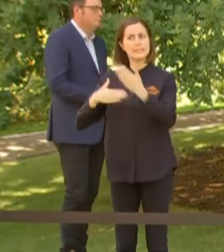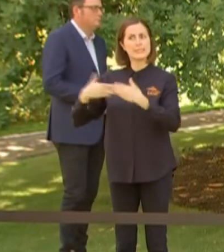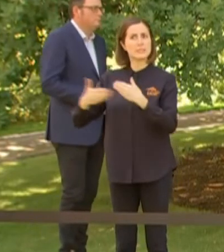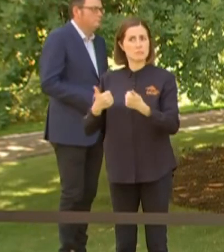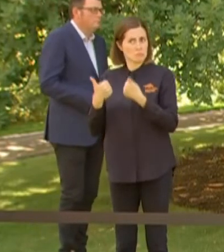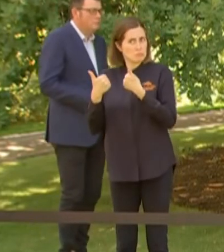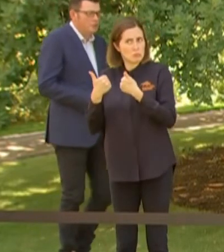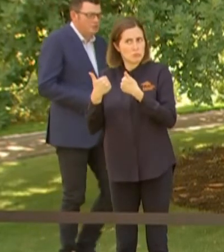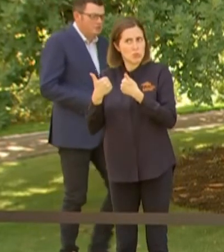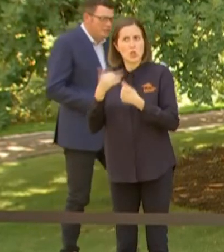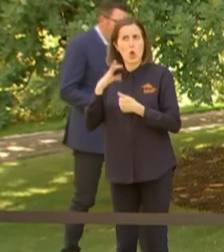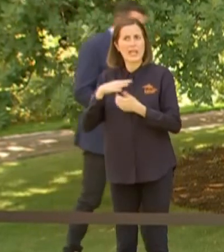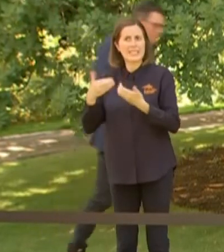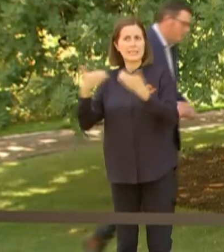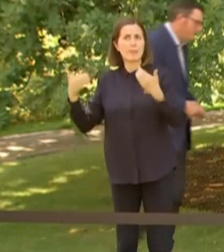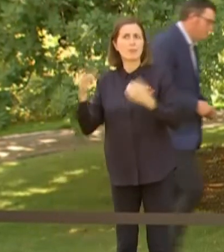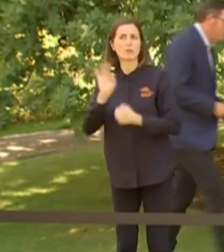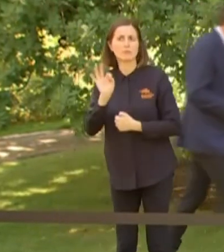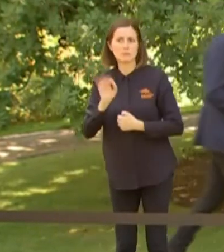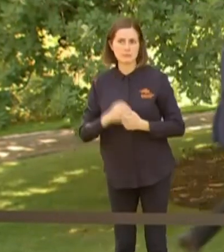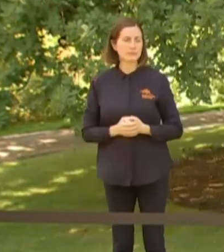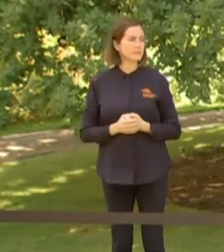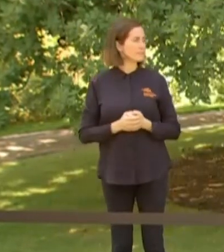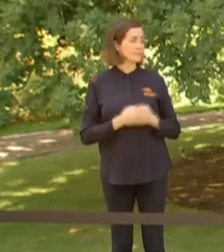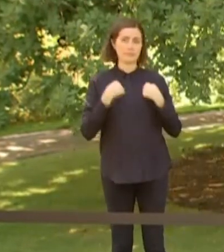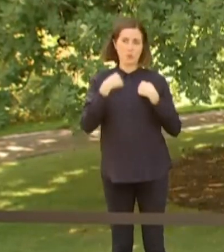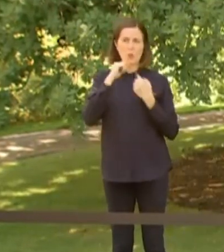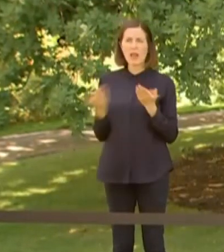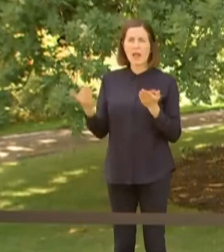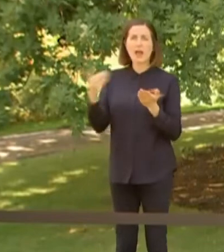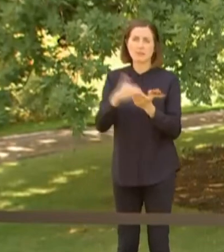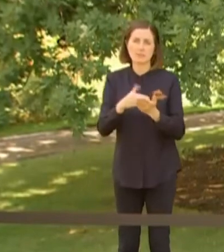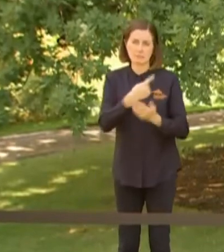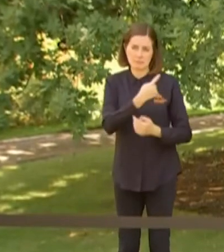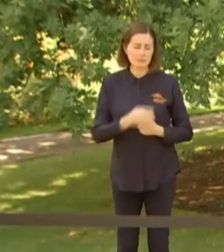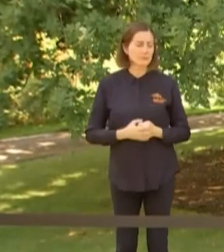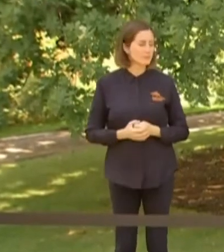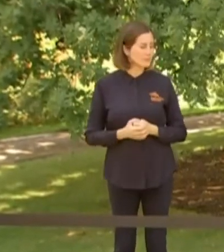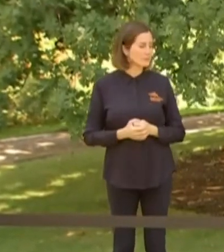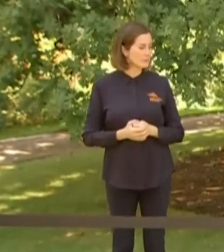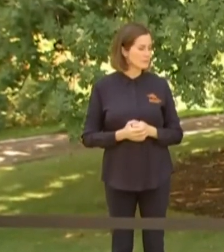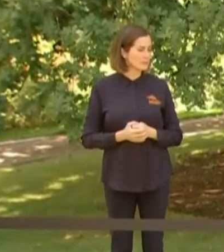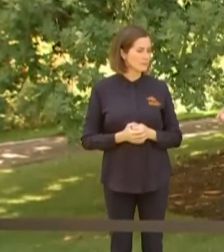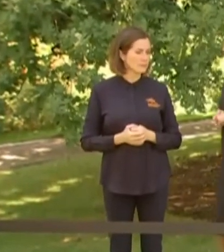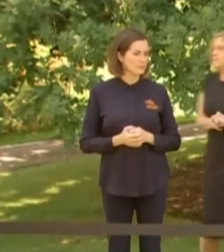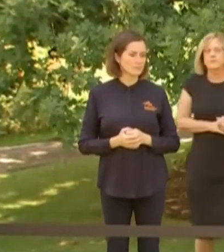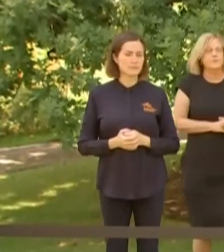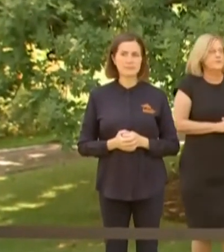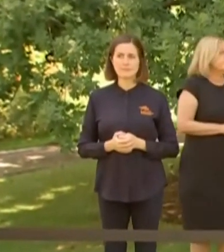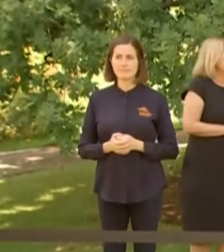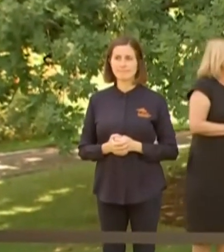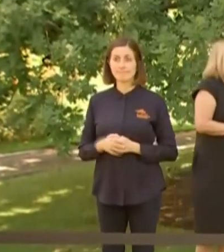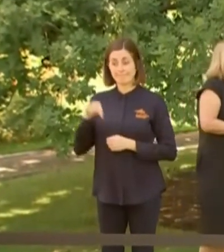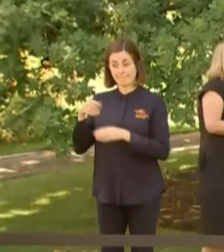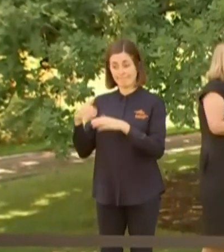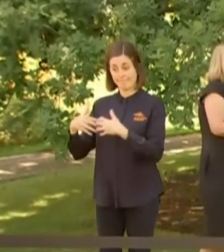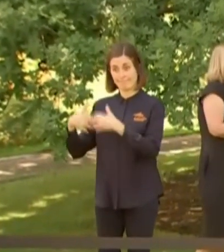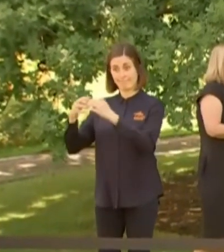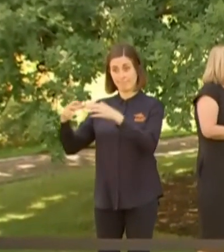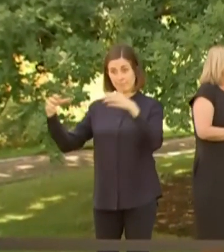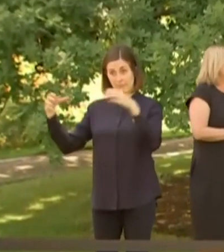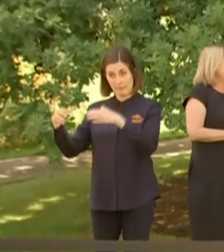them in that framework. Can I just add something? So, the structure that the Minister's talking about means it's not